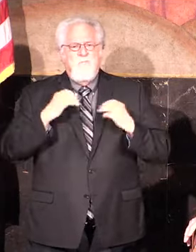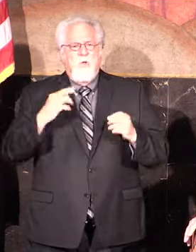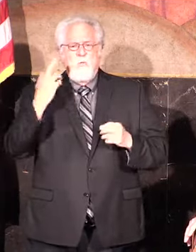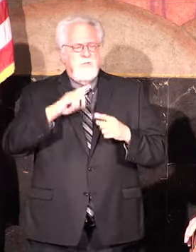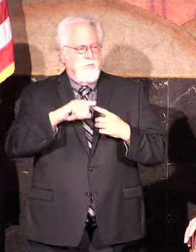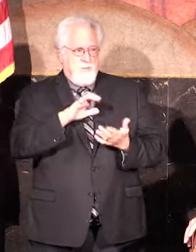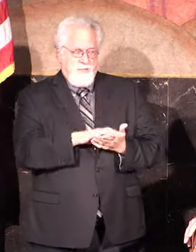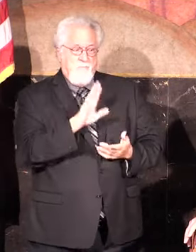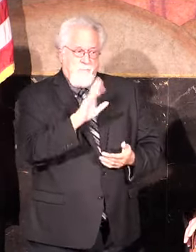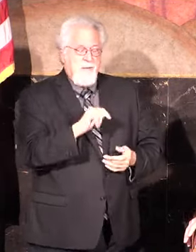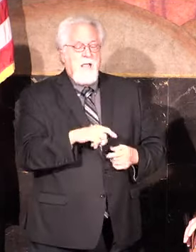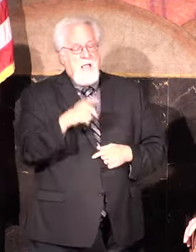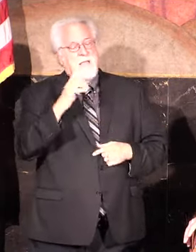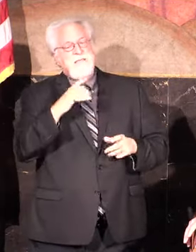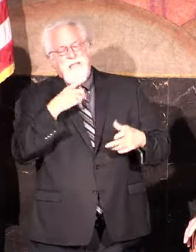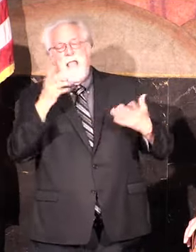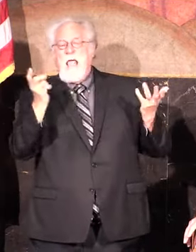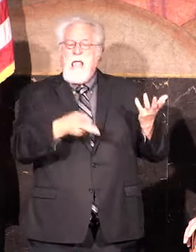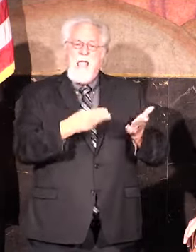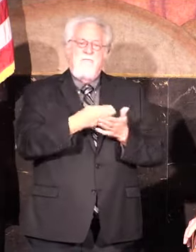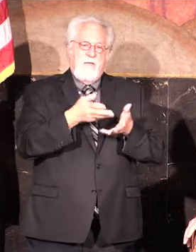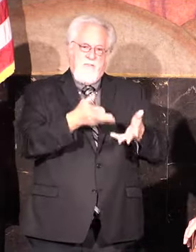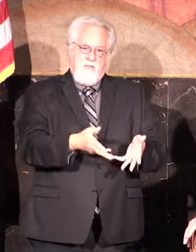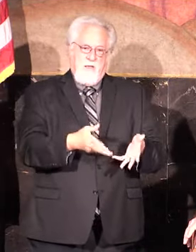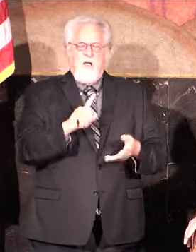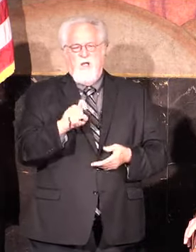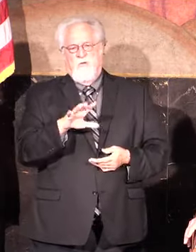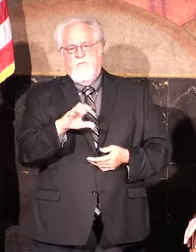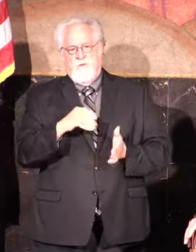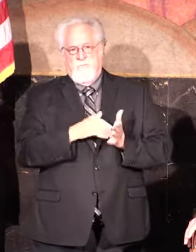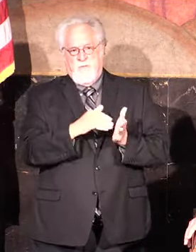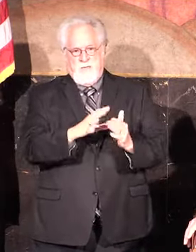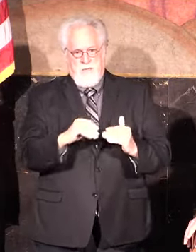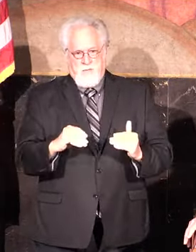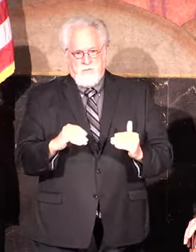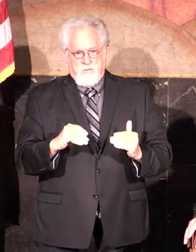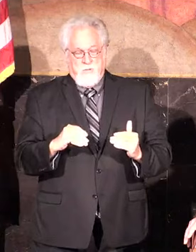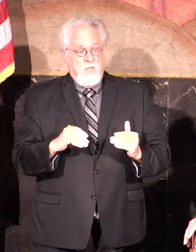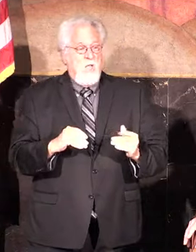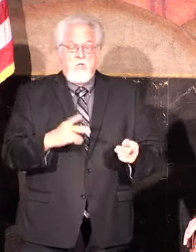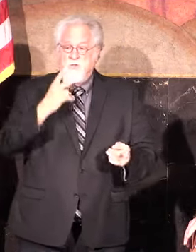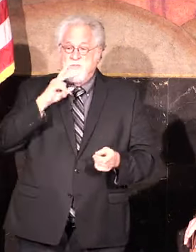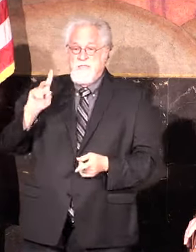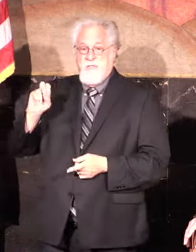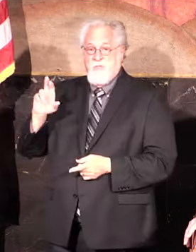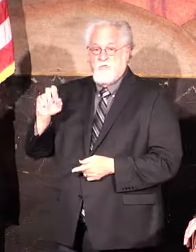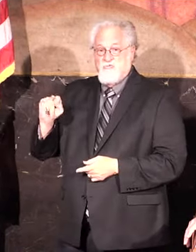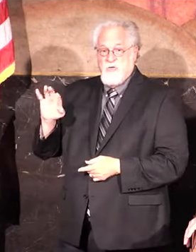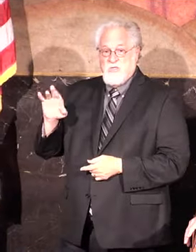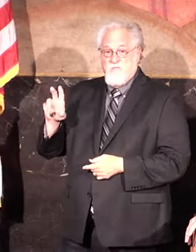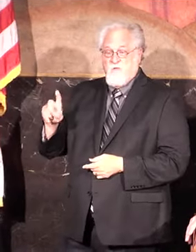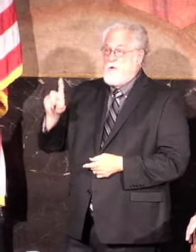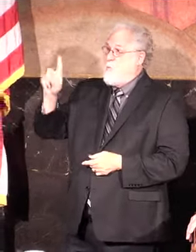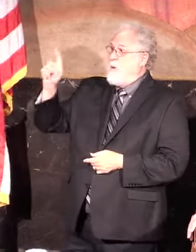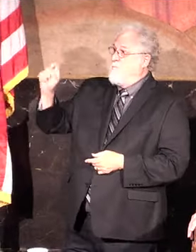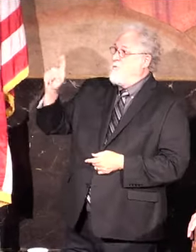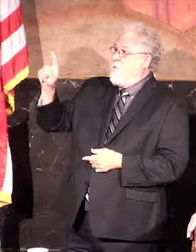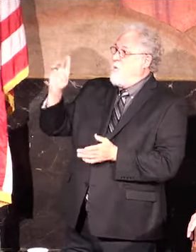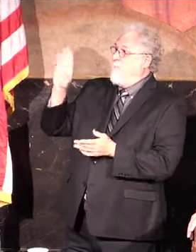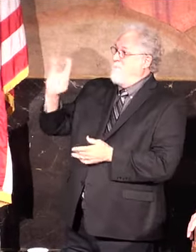this, but half of that money is going to be available. That's $150 million. You've seen the trust fund go from $1.1 billion